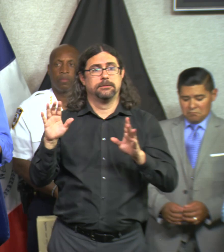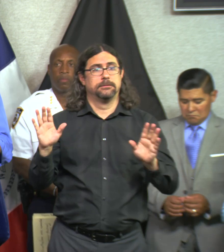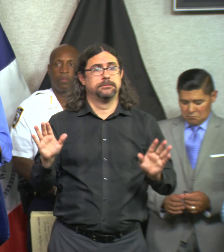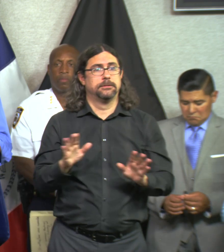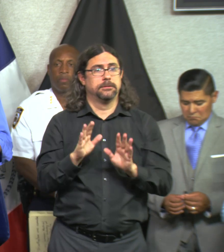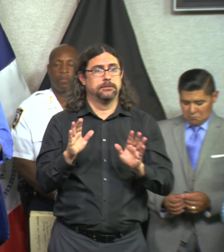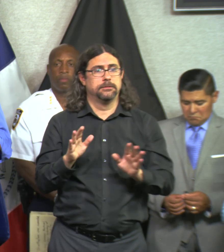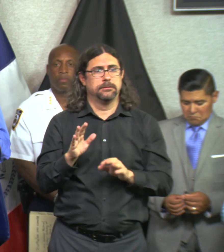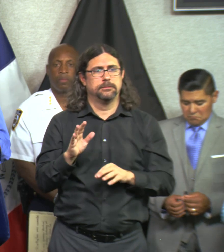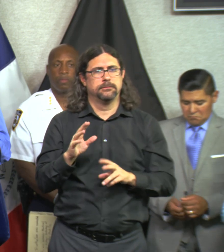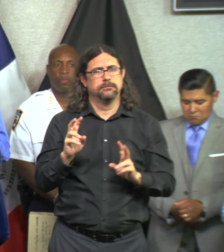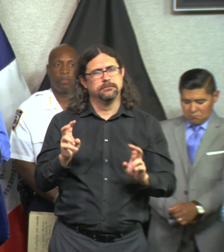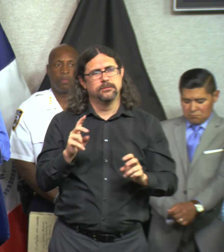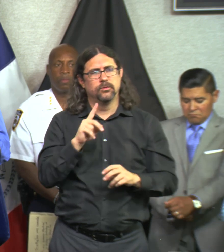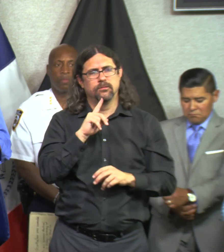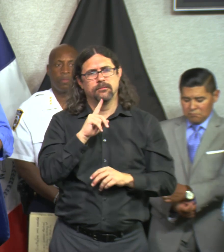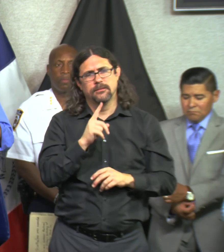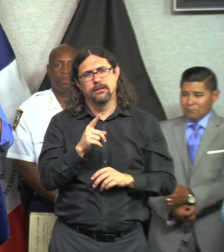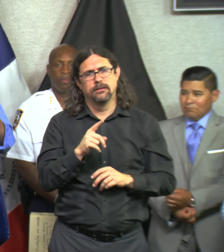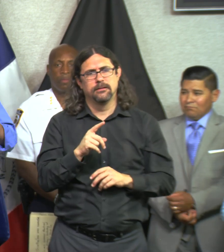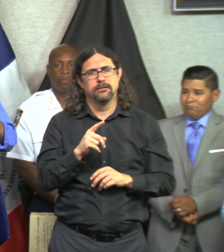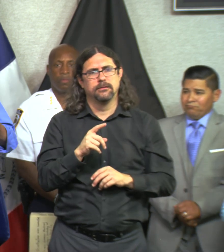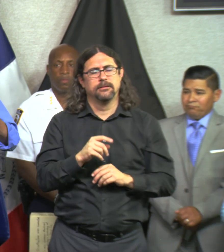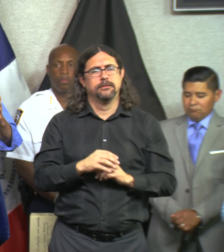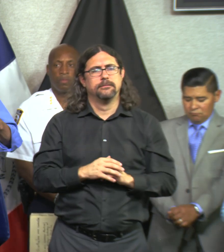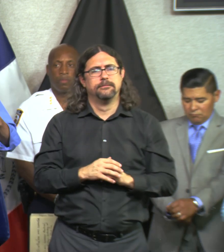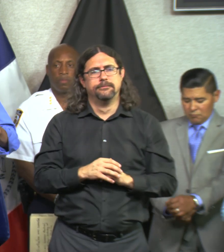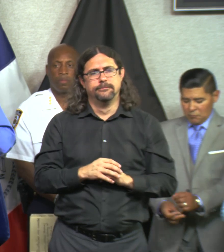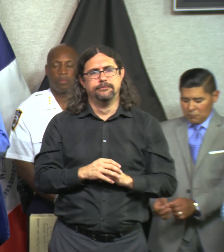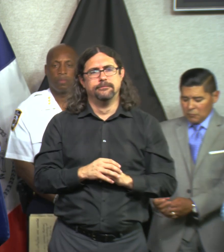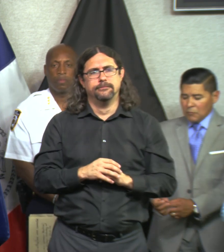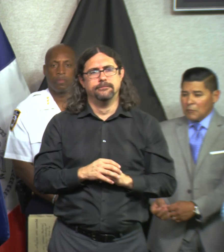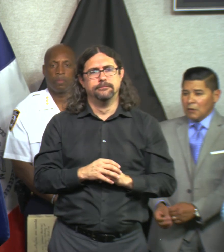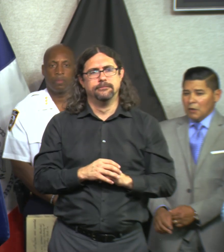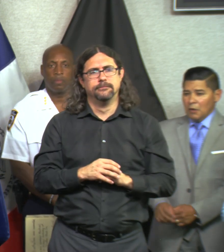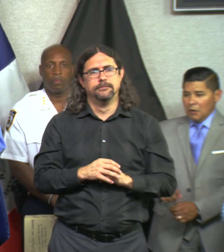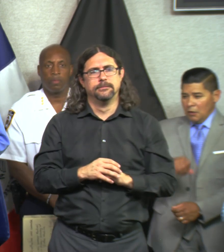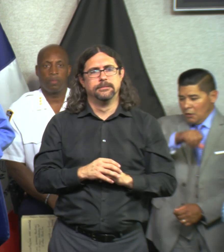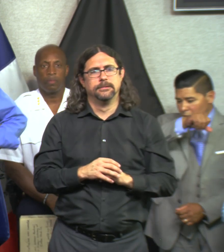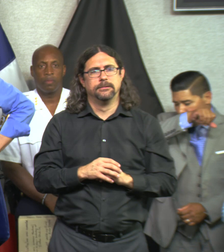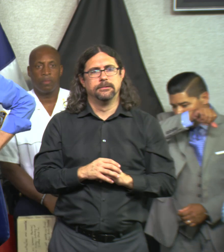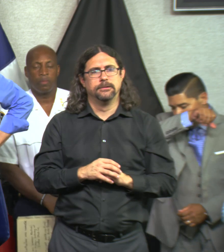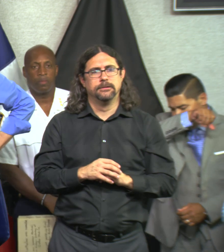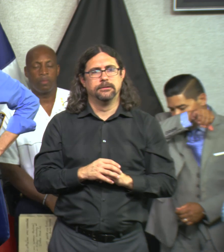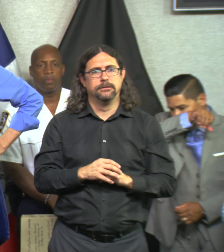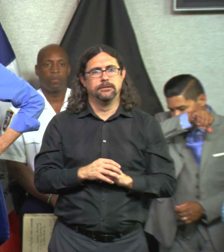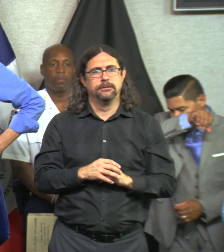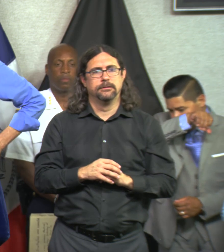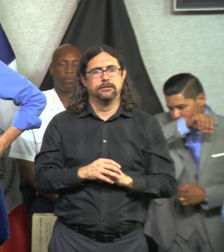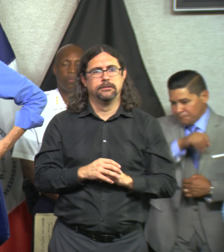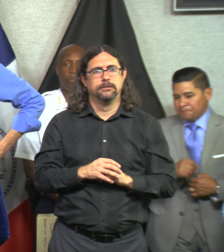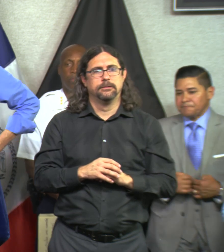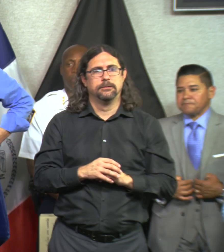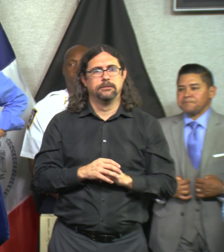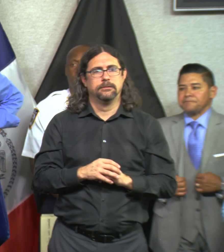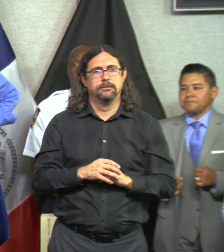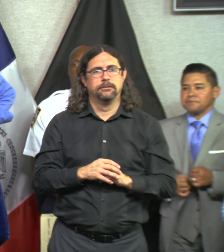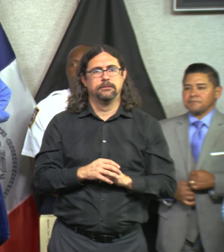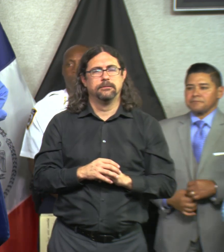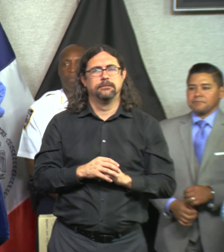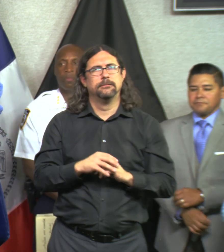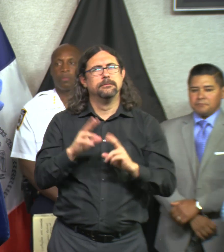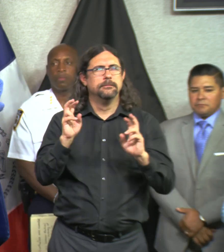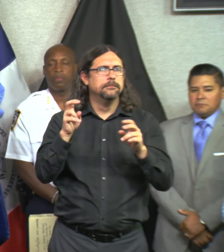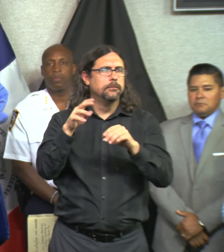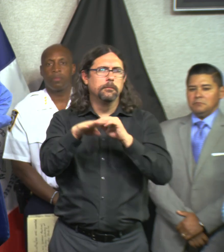weekday that wasn't summer. You know, sort of the main part of the year on a weekday would be substantially more energy being